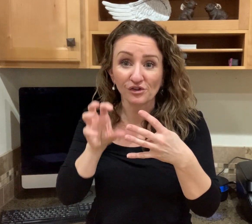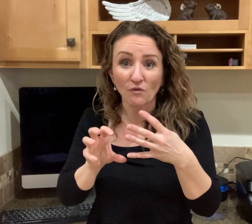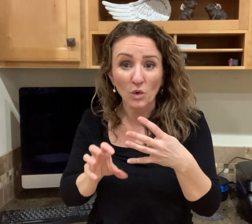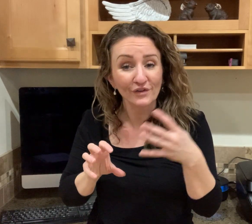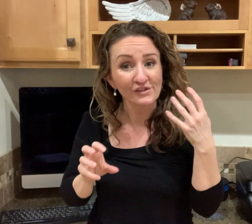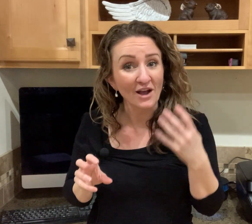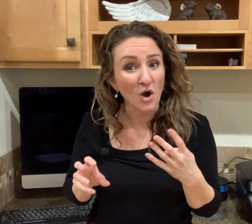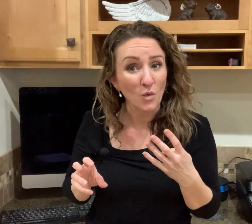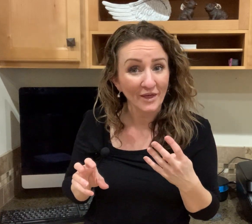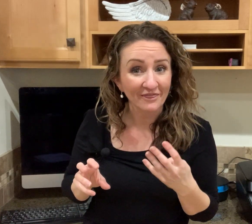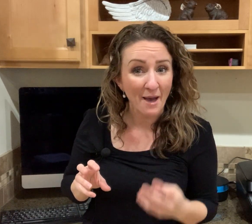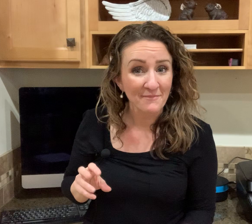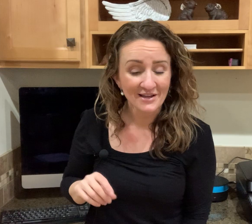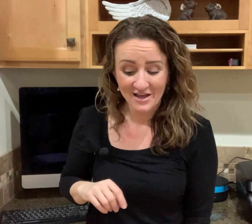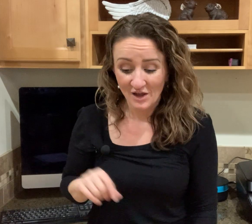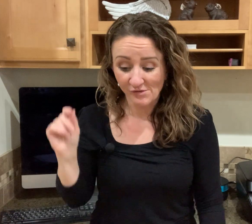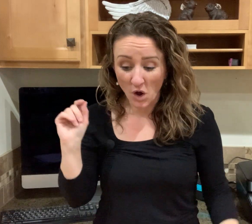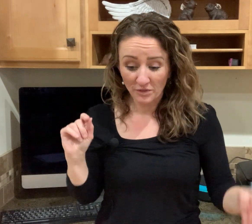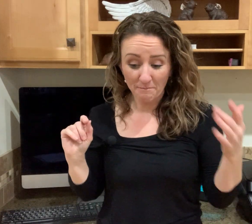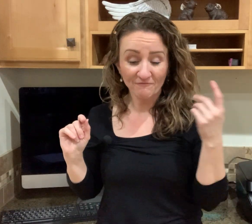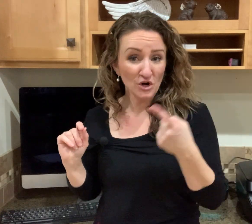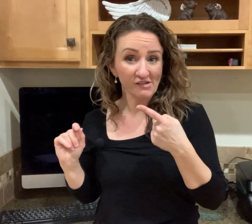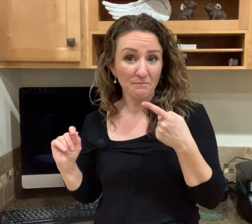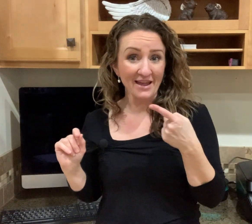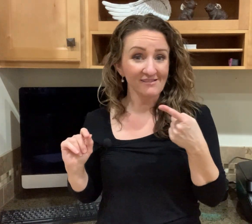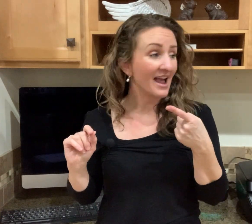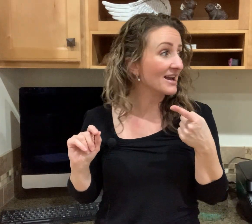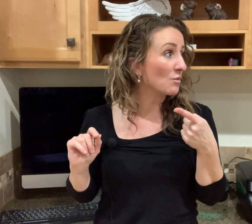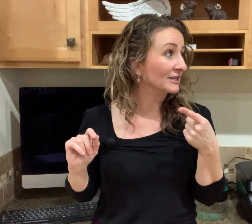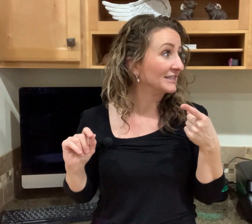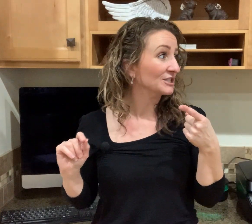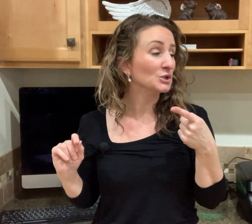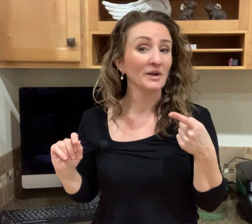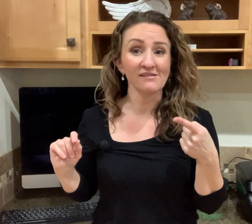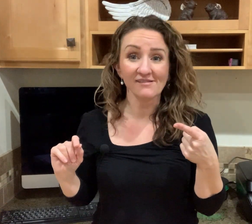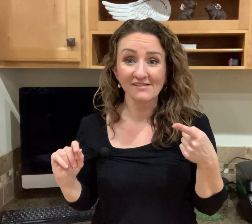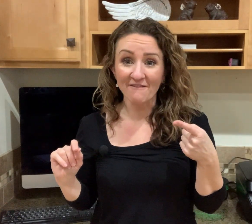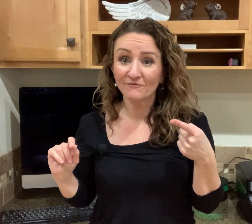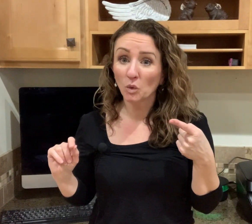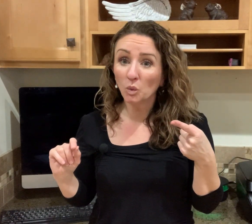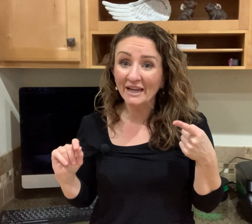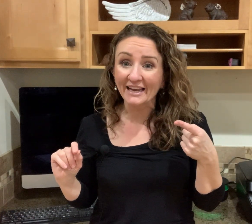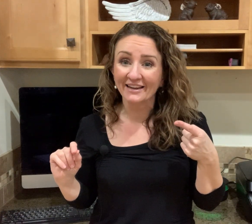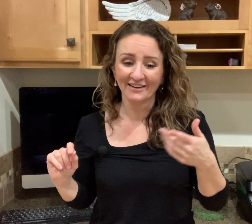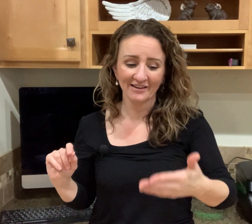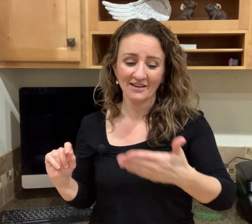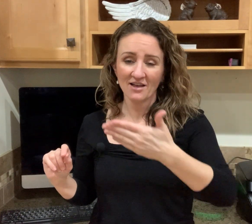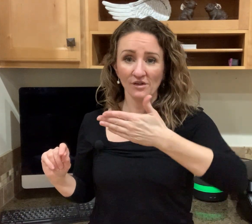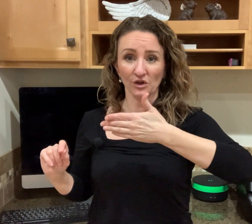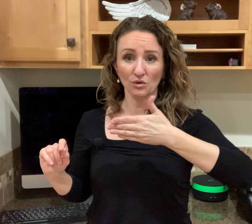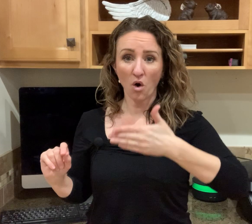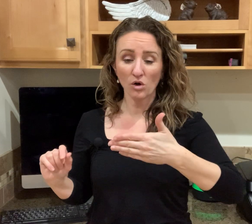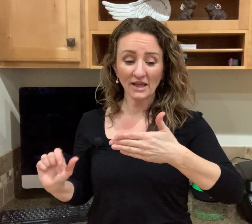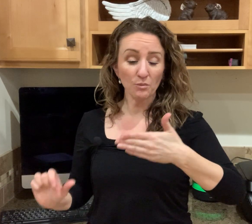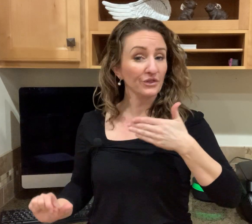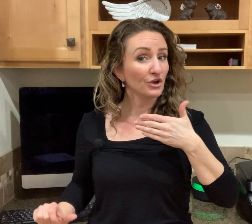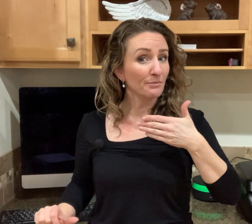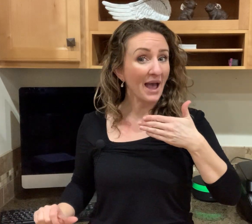of words that go with them. So the first base sign I want to teach you is the sign for week. So you hold up with your